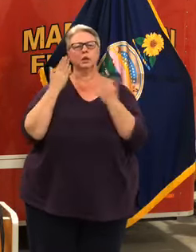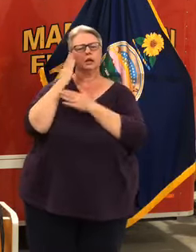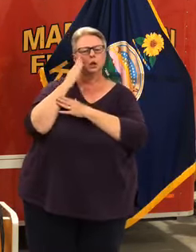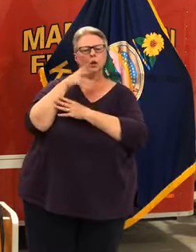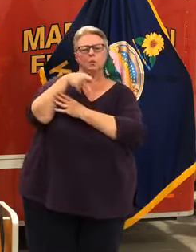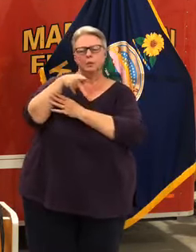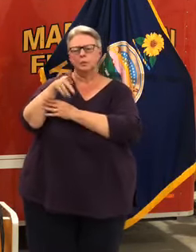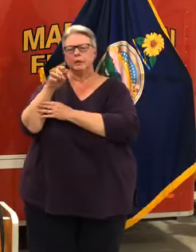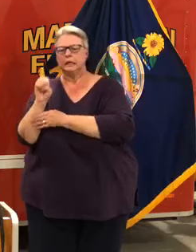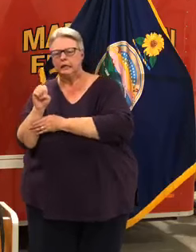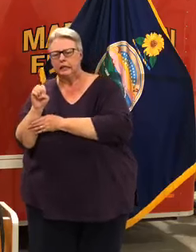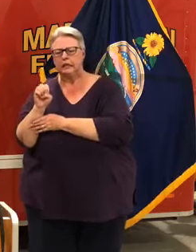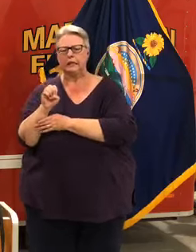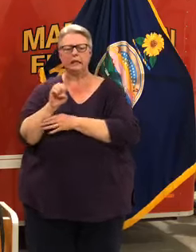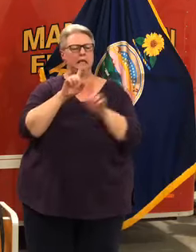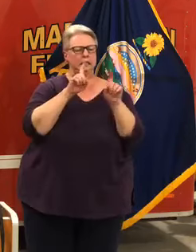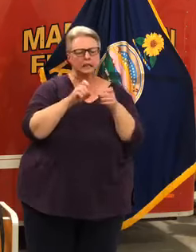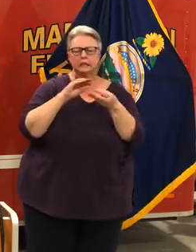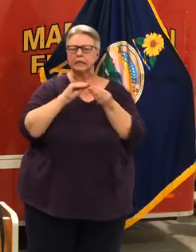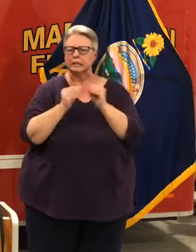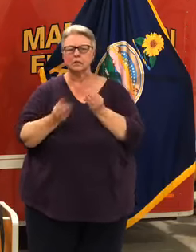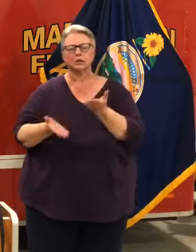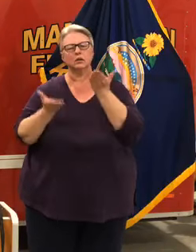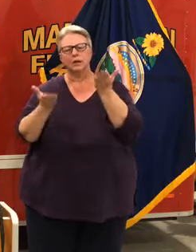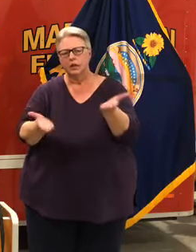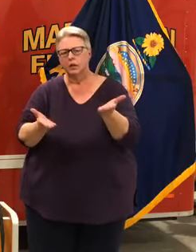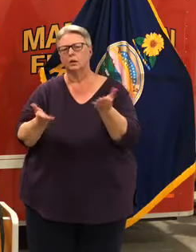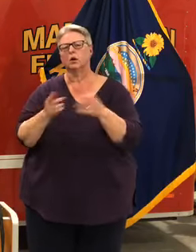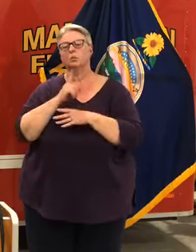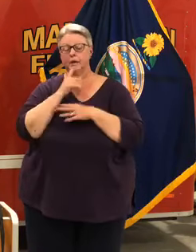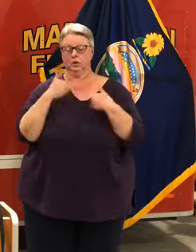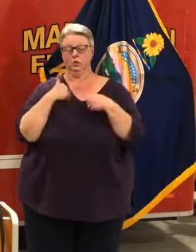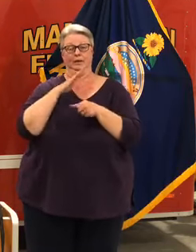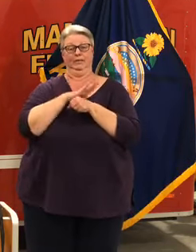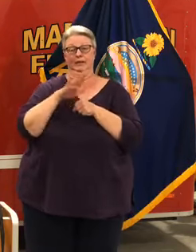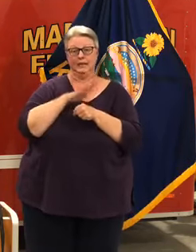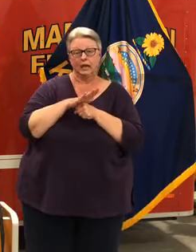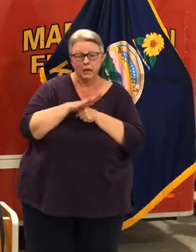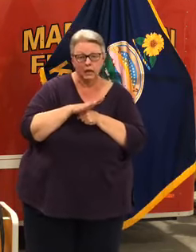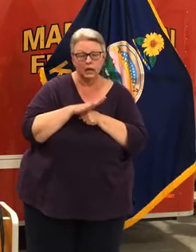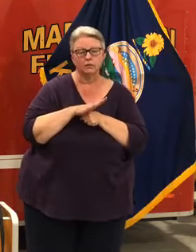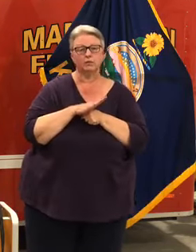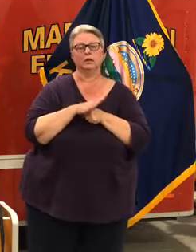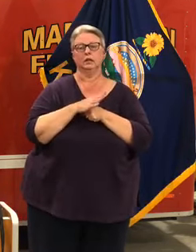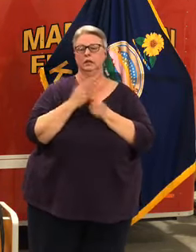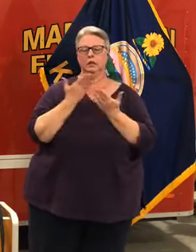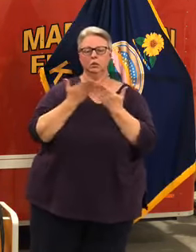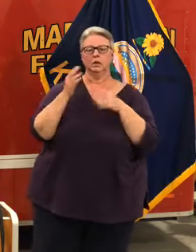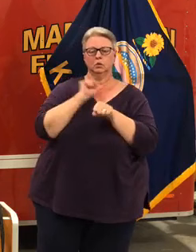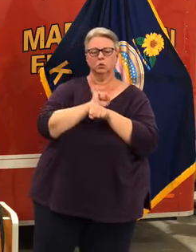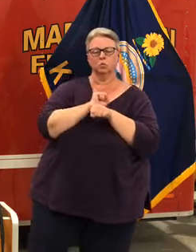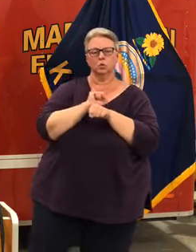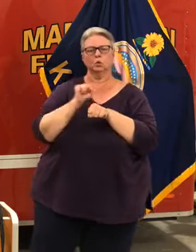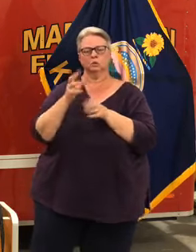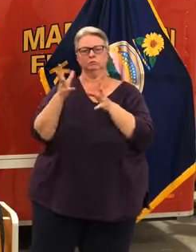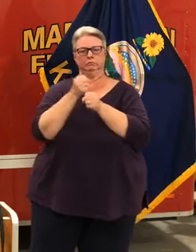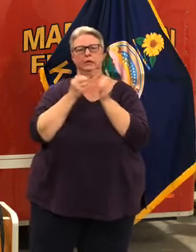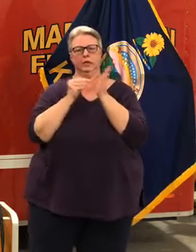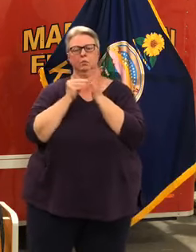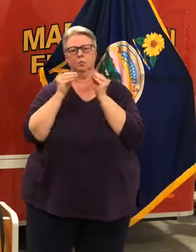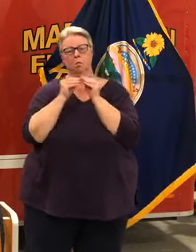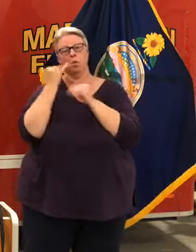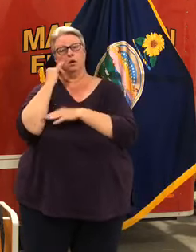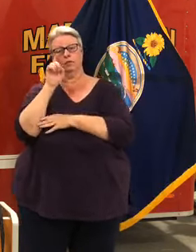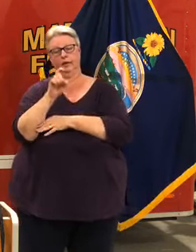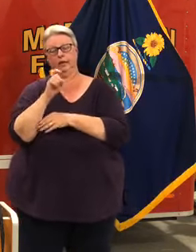and making sure that we're all keeping that in check, and that we have avenues to work with to get more. Several people